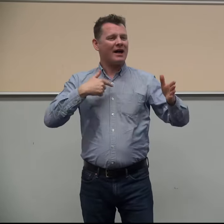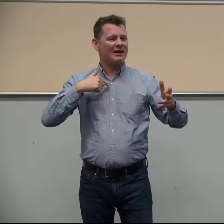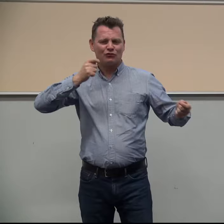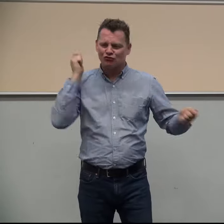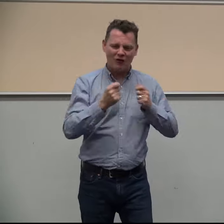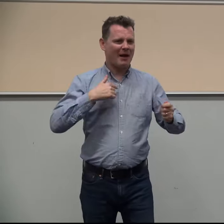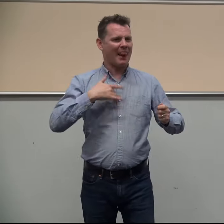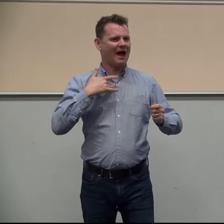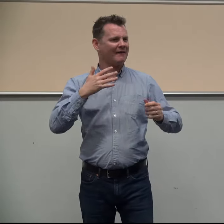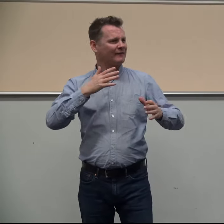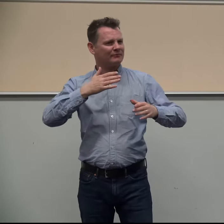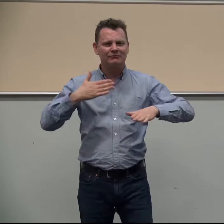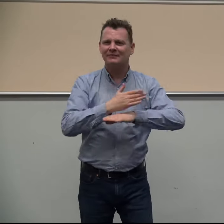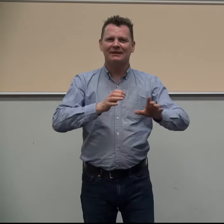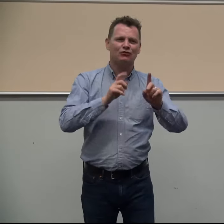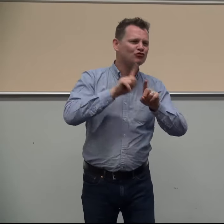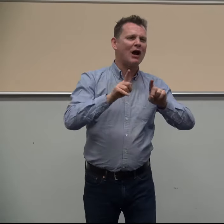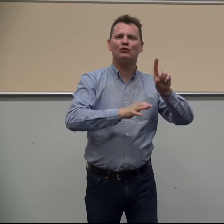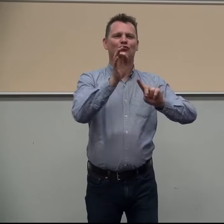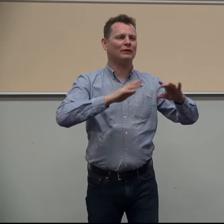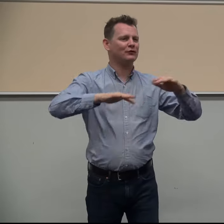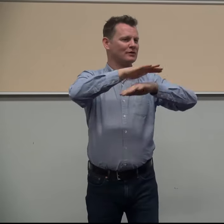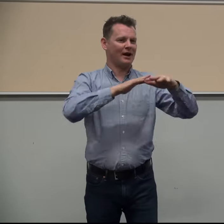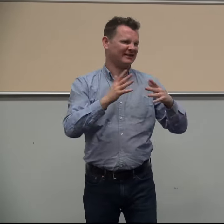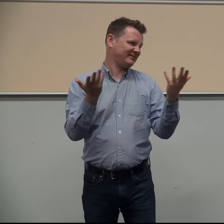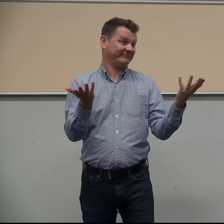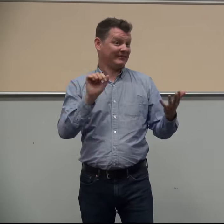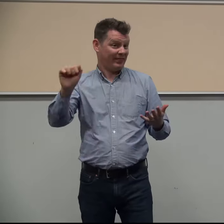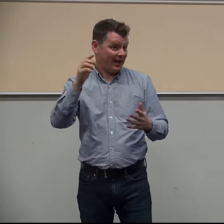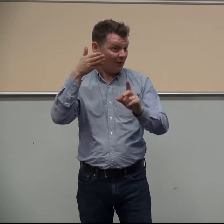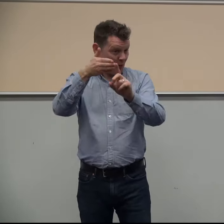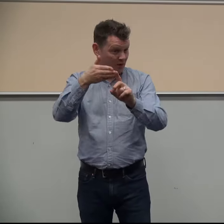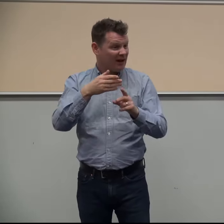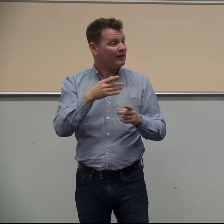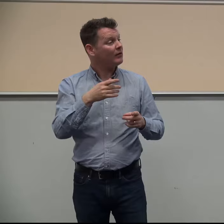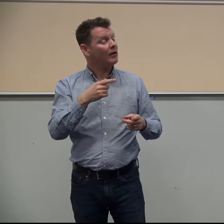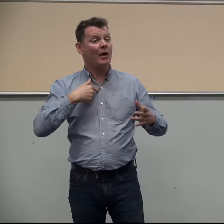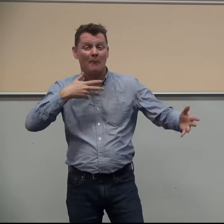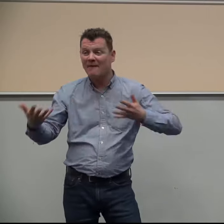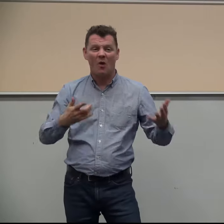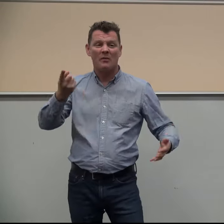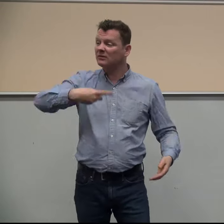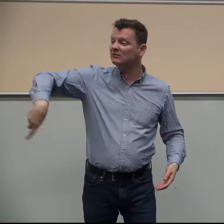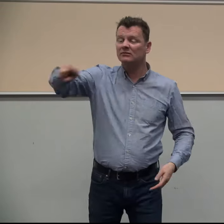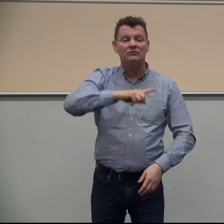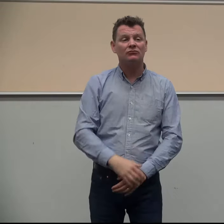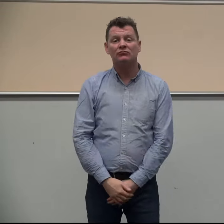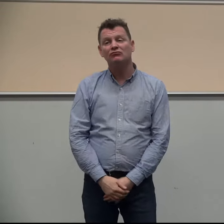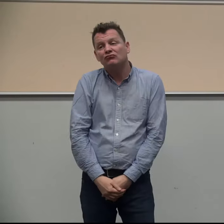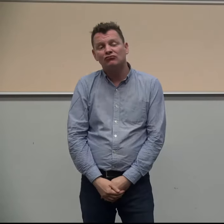improve society, this kind of stuff. And if we fail to have that effect on you, then